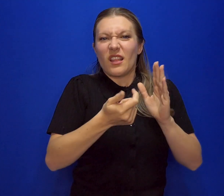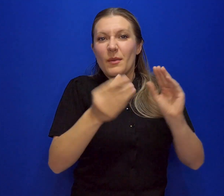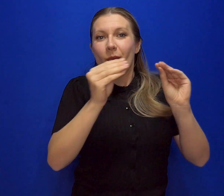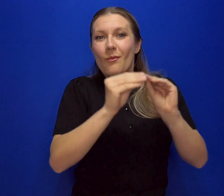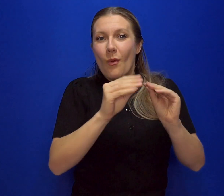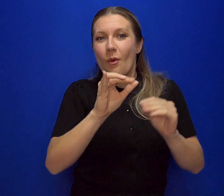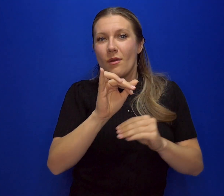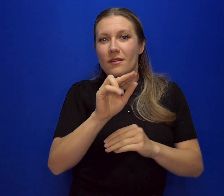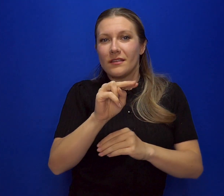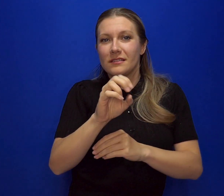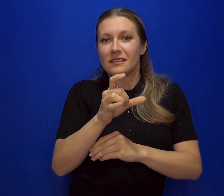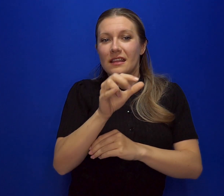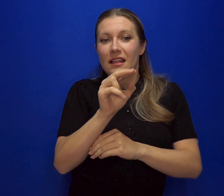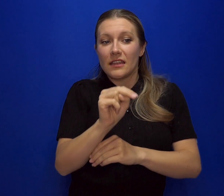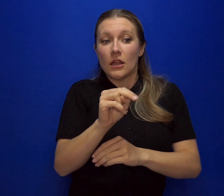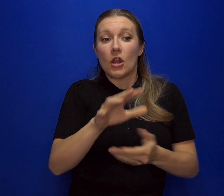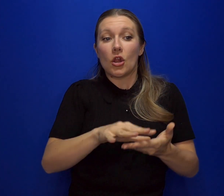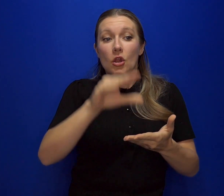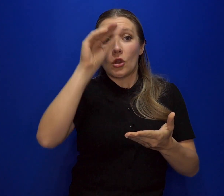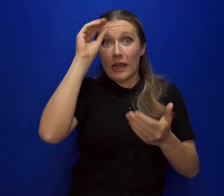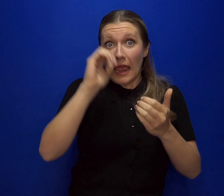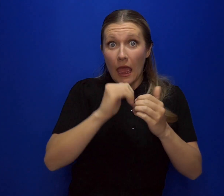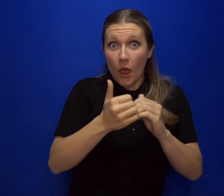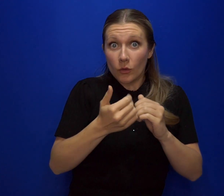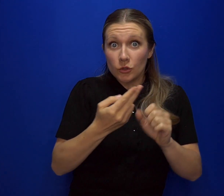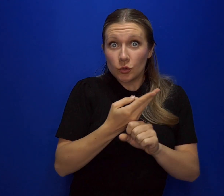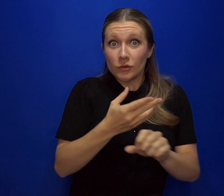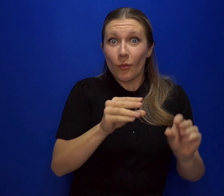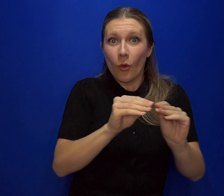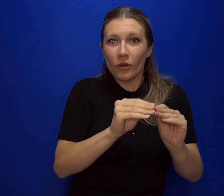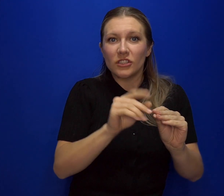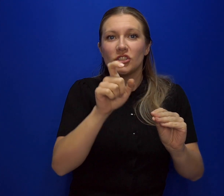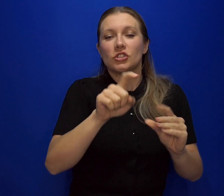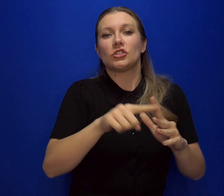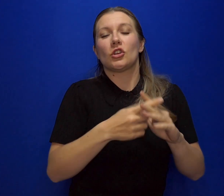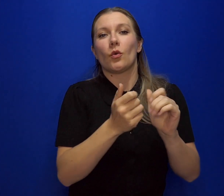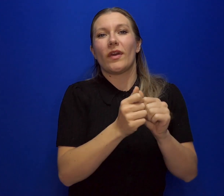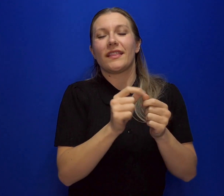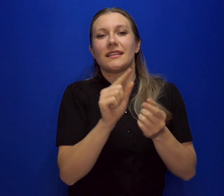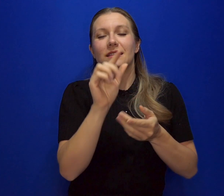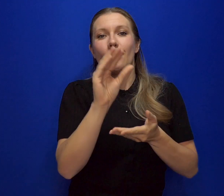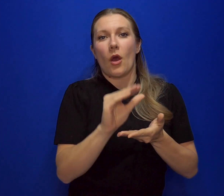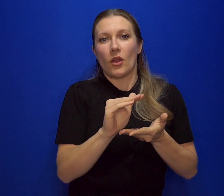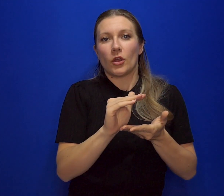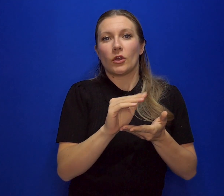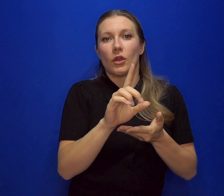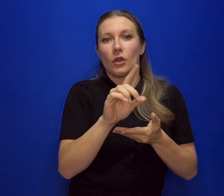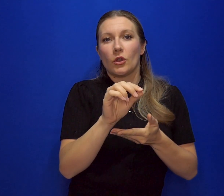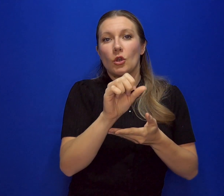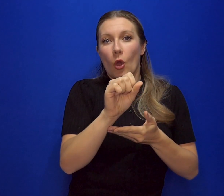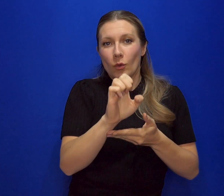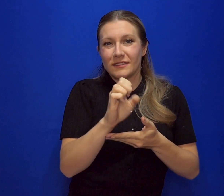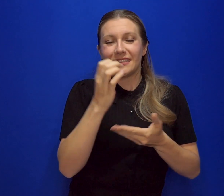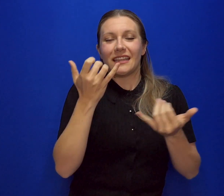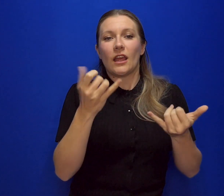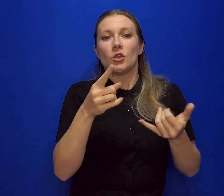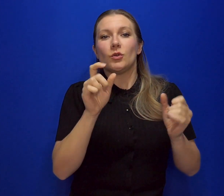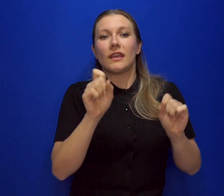insulin. Learning how to use more insulin should start in smaller doses then so that you can get a comfort level with what